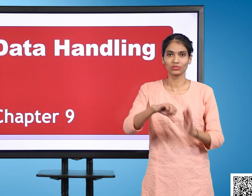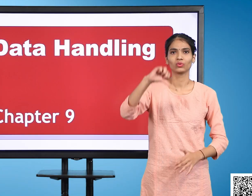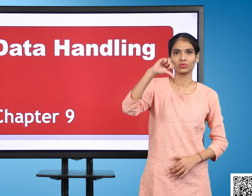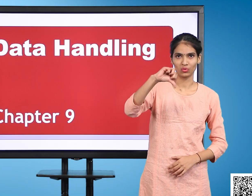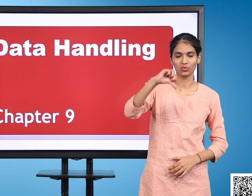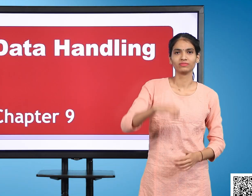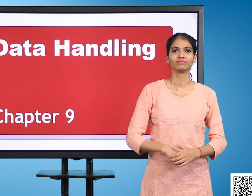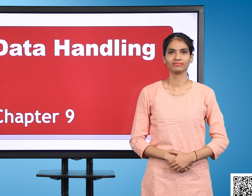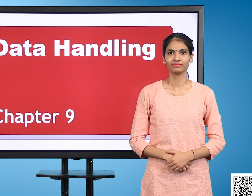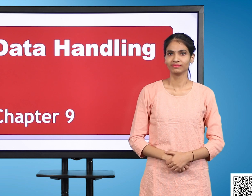Chapter 9